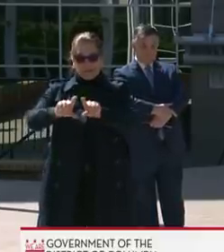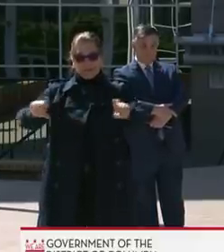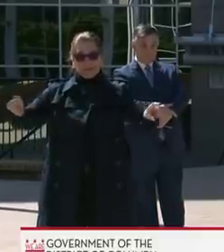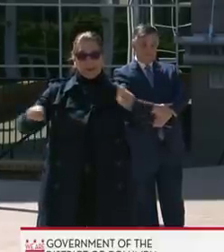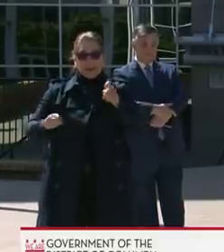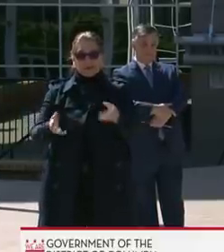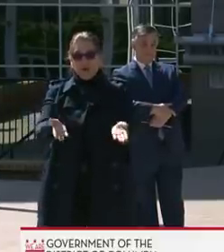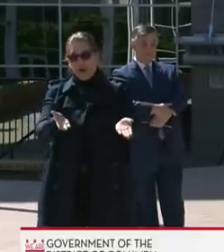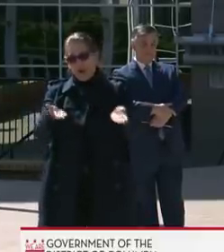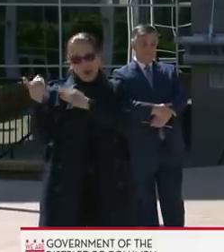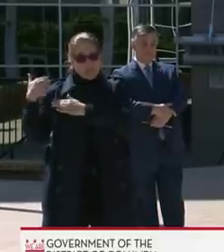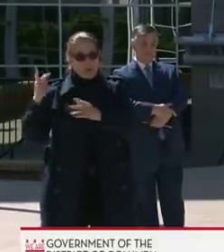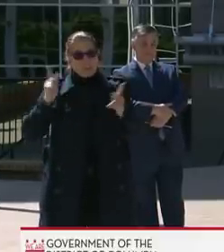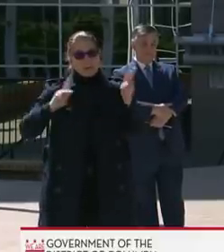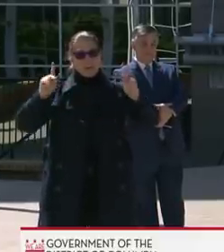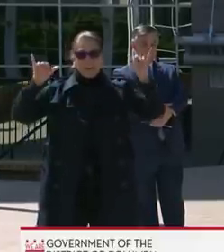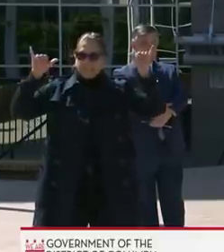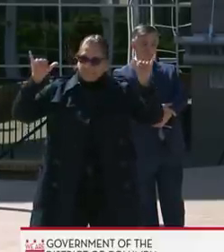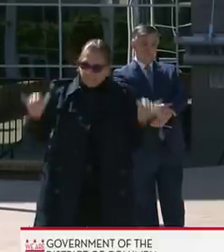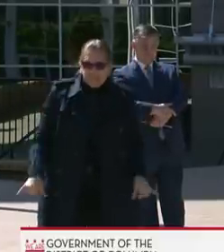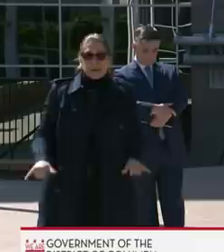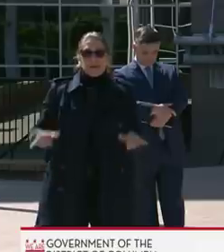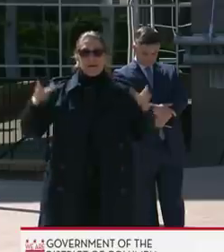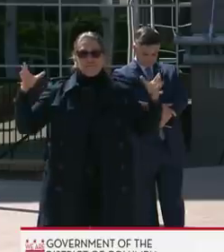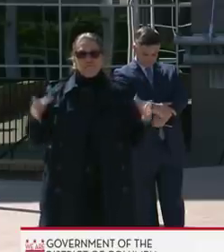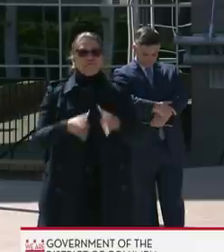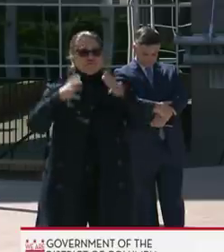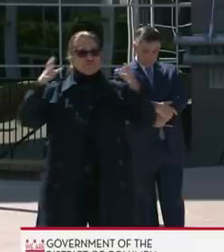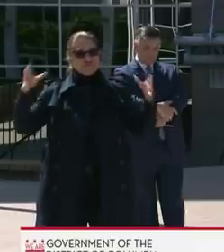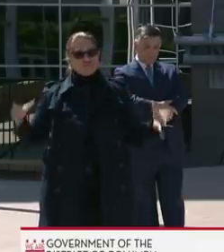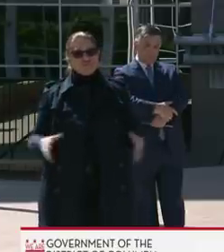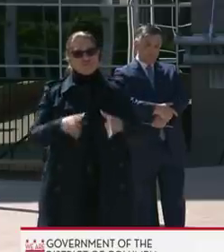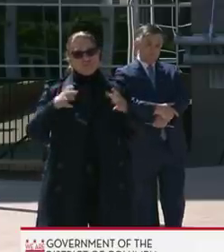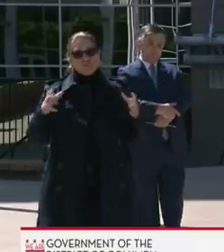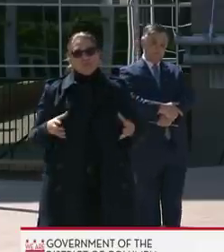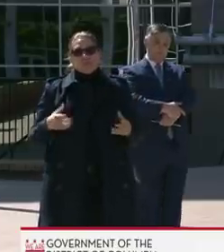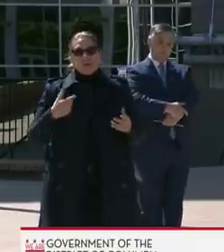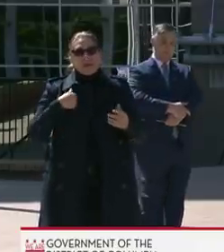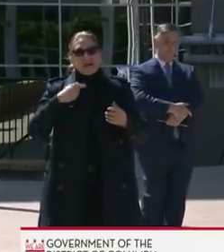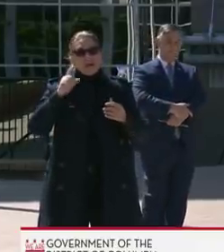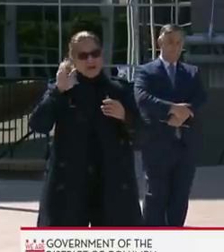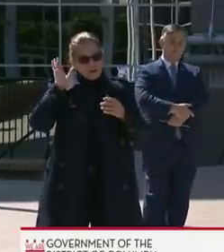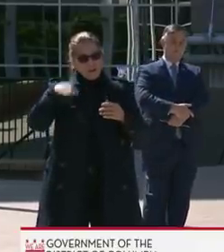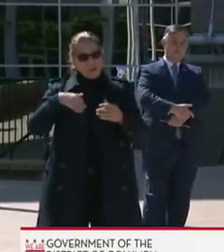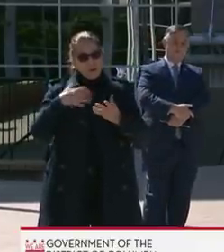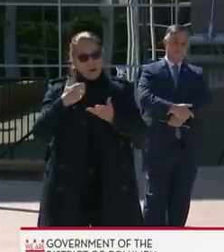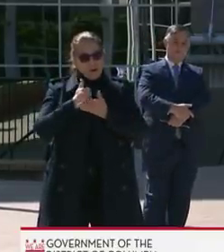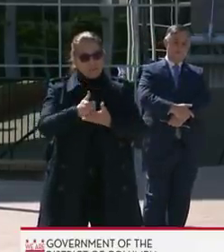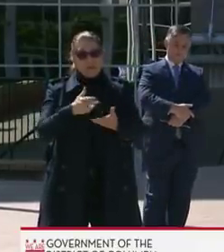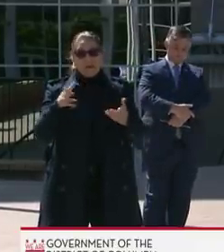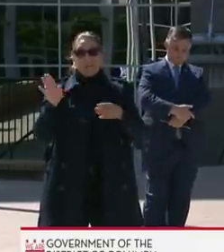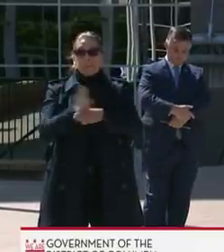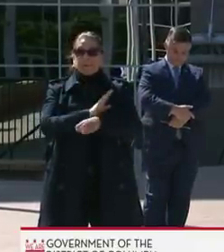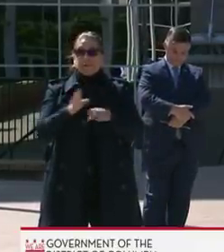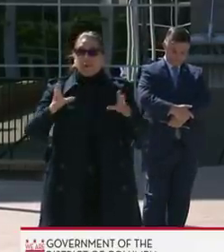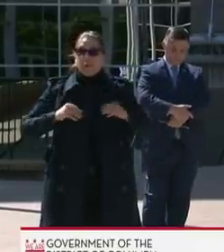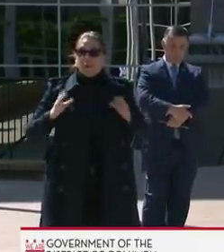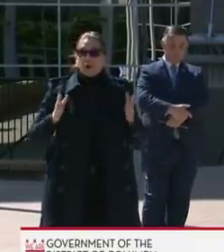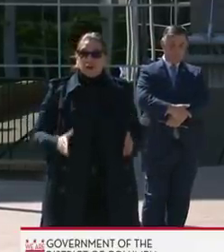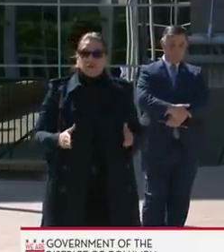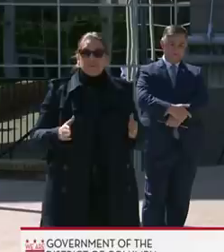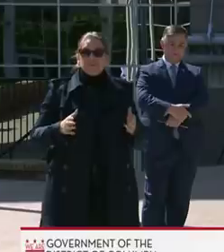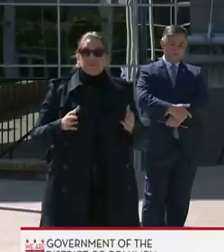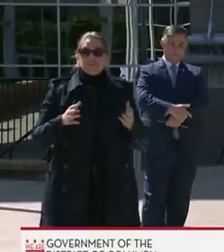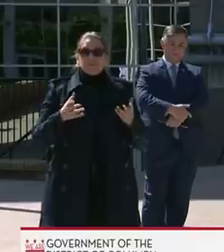public's assistance here, and we also need business owners who are essential and have been deemed essential. If you're